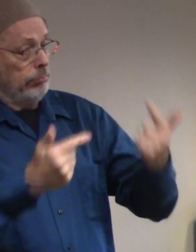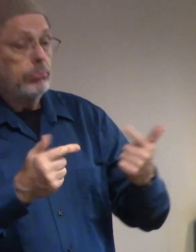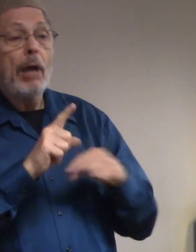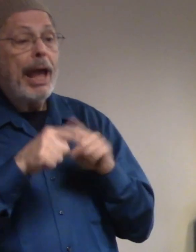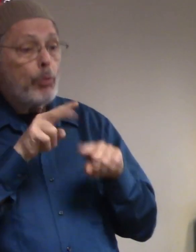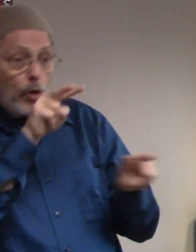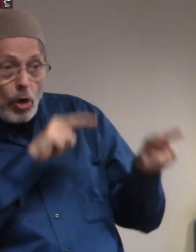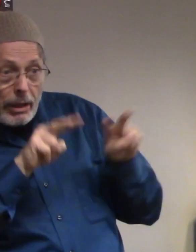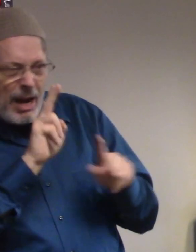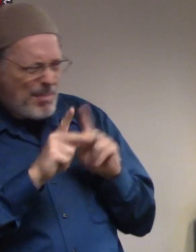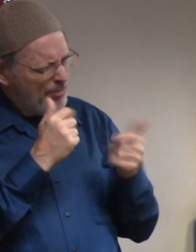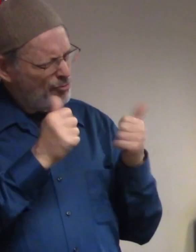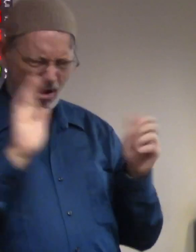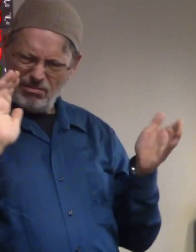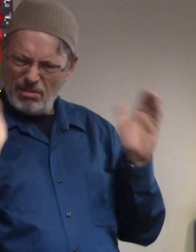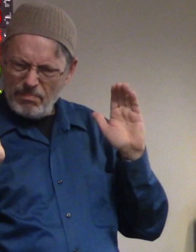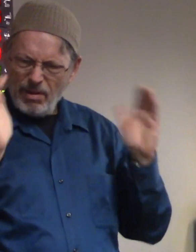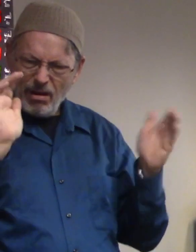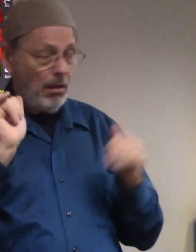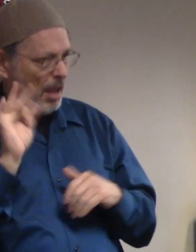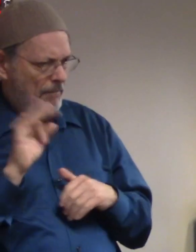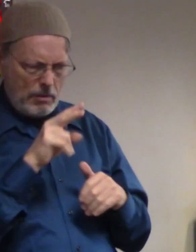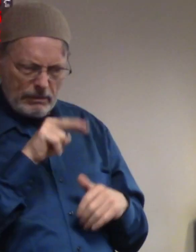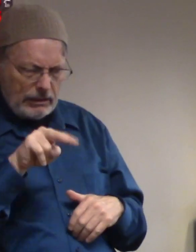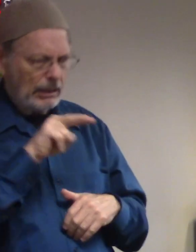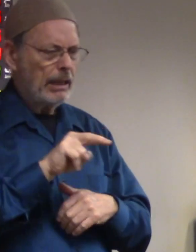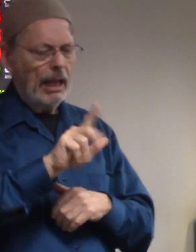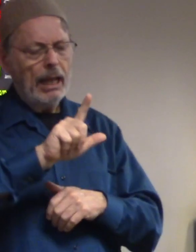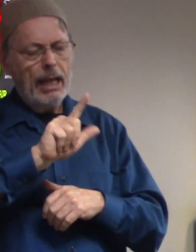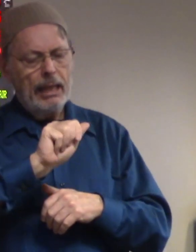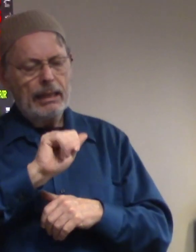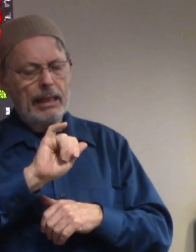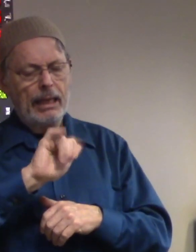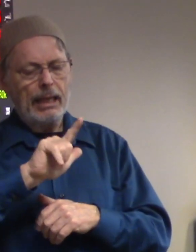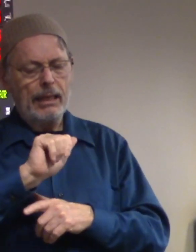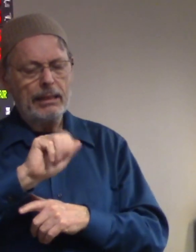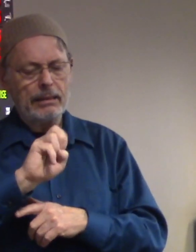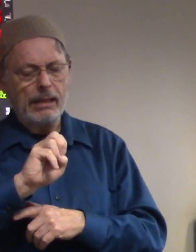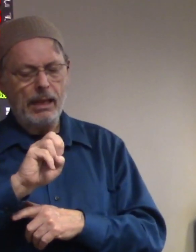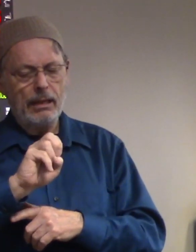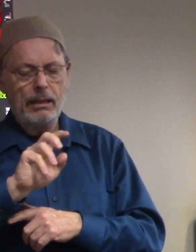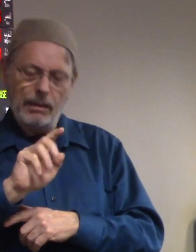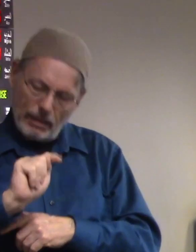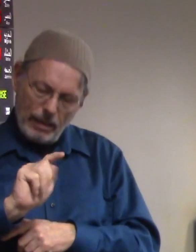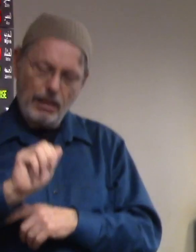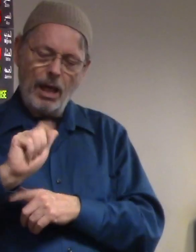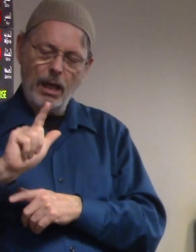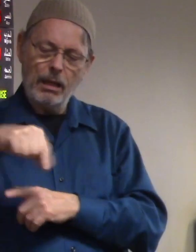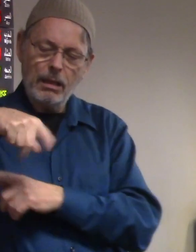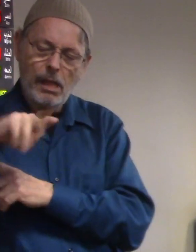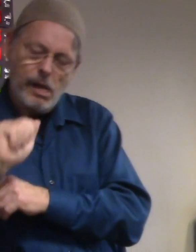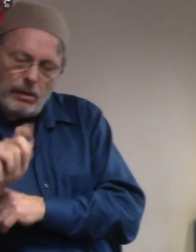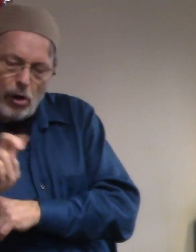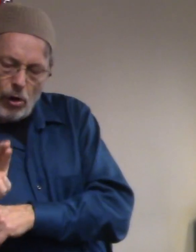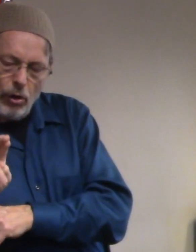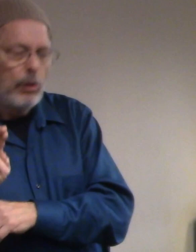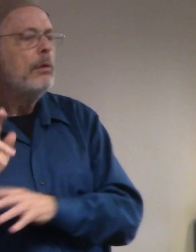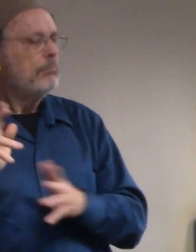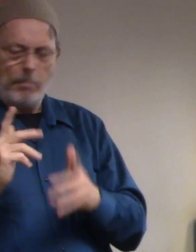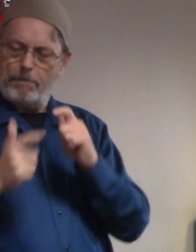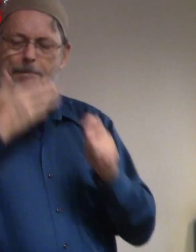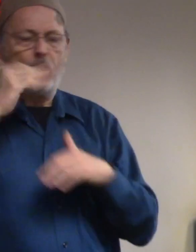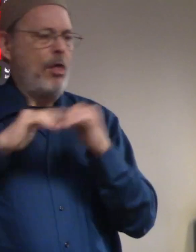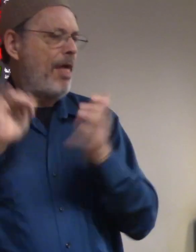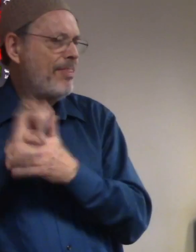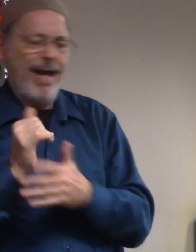you look at it, people try to compare, but if you look at Laylatul Qadr, it was greater than Laylatul Qadr. Khayr min alfi shahr. It's greater